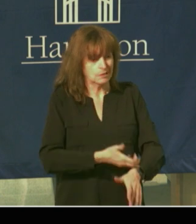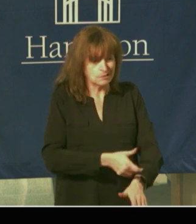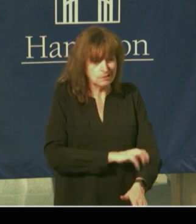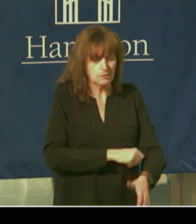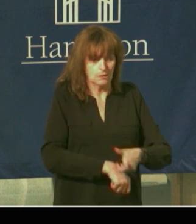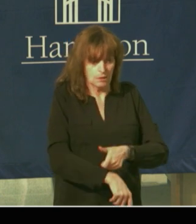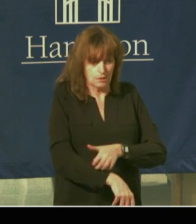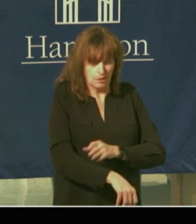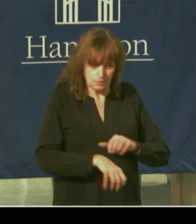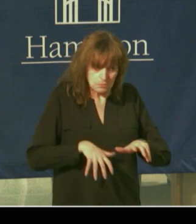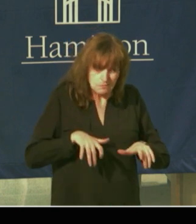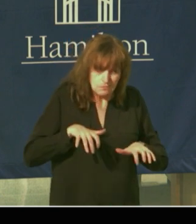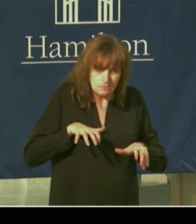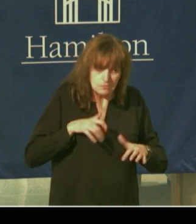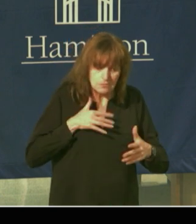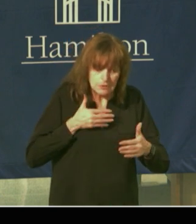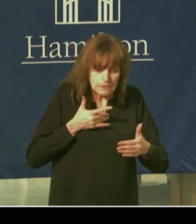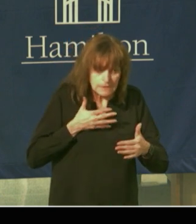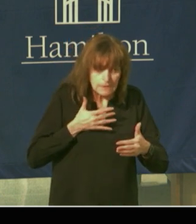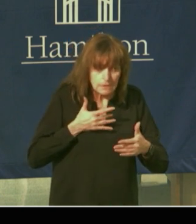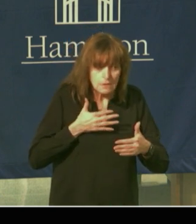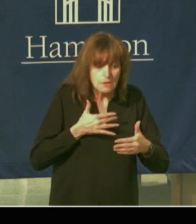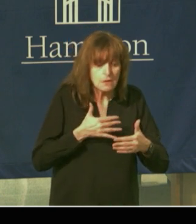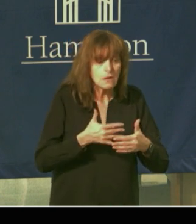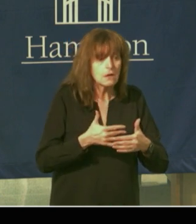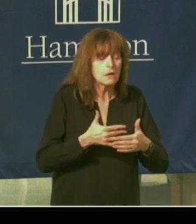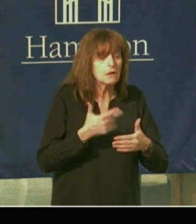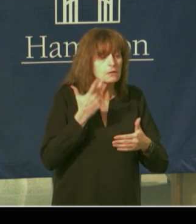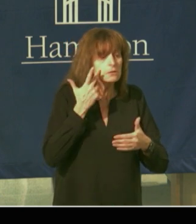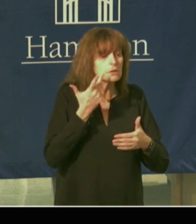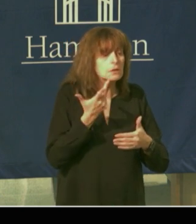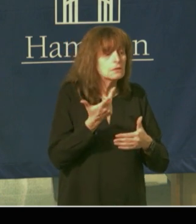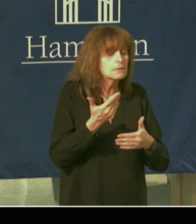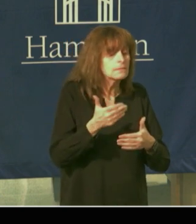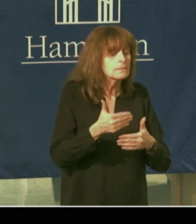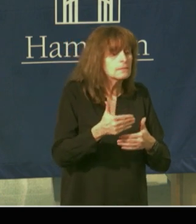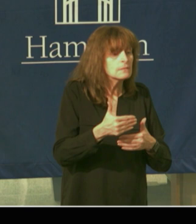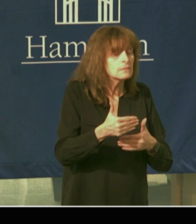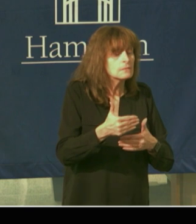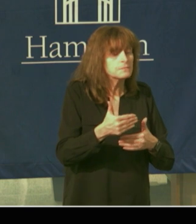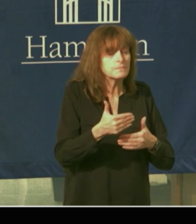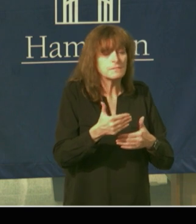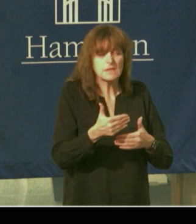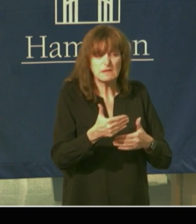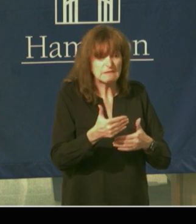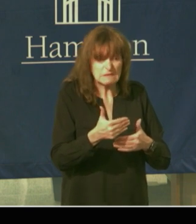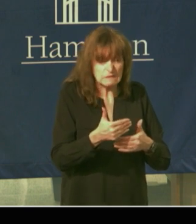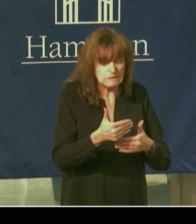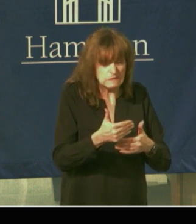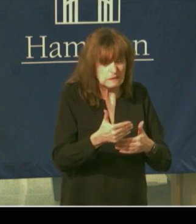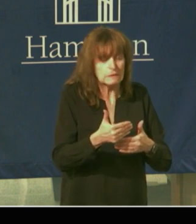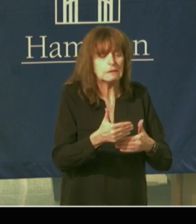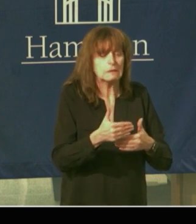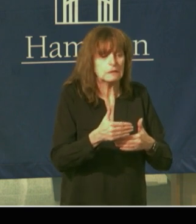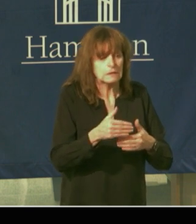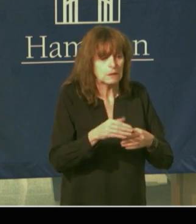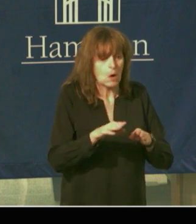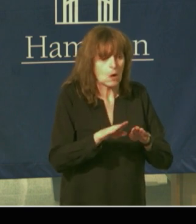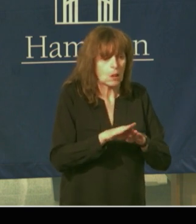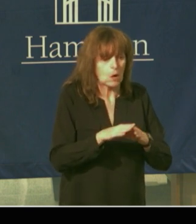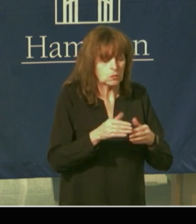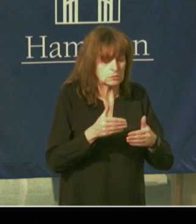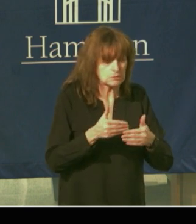April 5th date and we realize that we can't reopen some of these programs as quickly, that we're going to find alternative ways to deliver